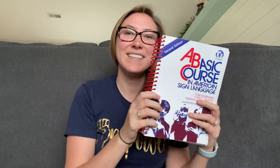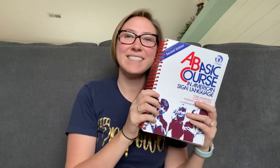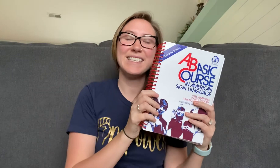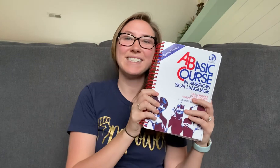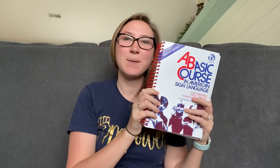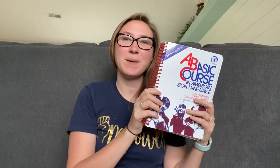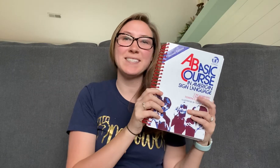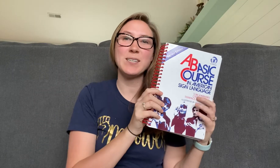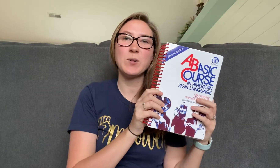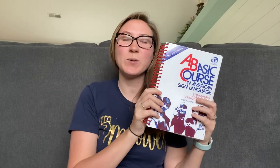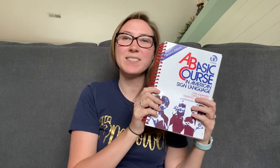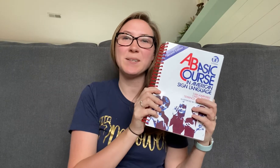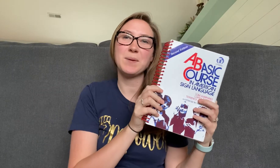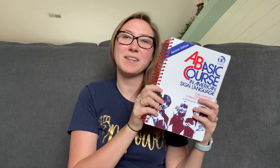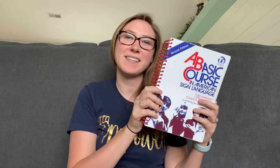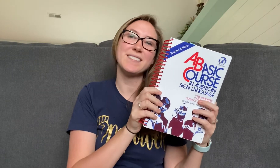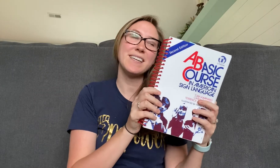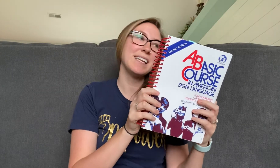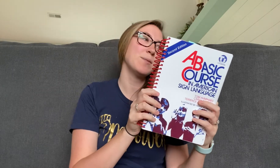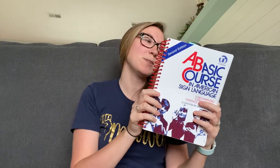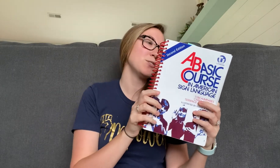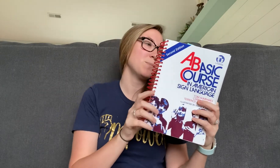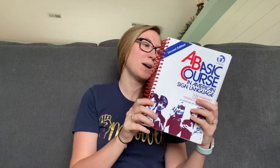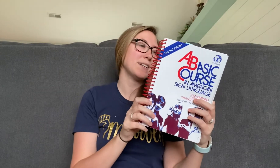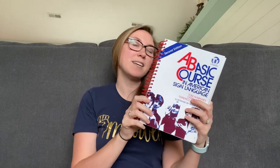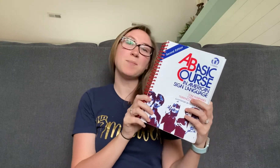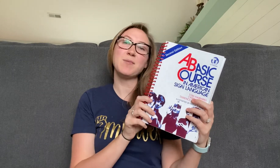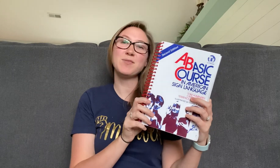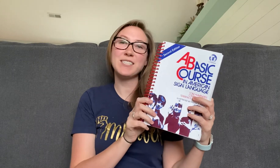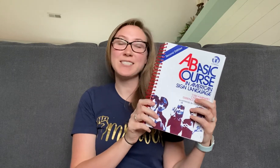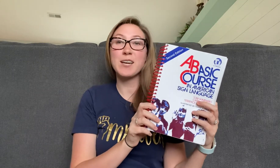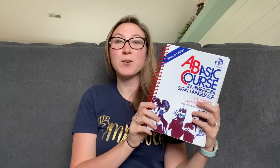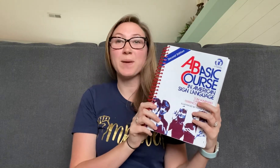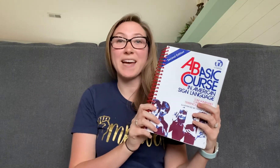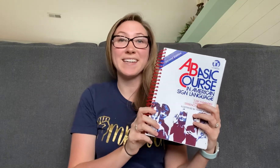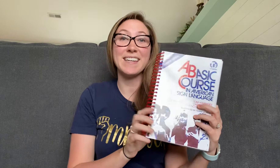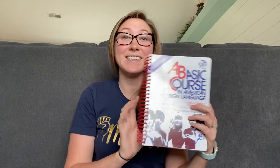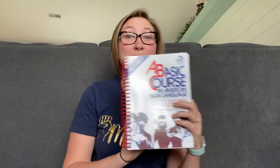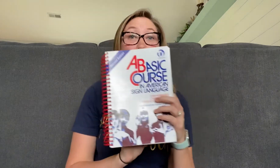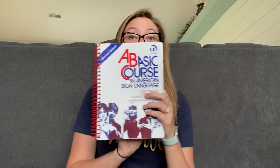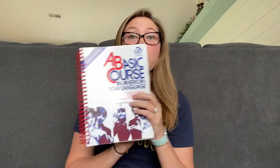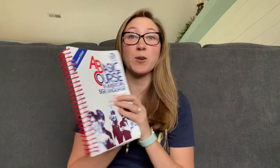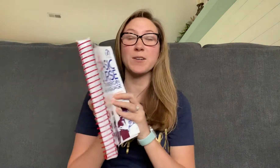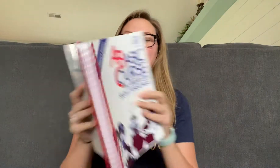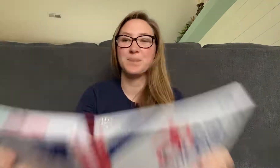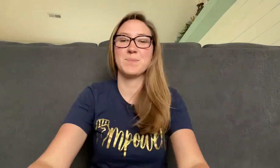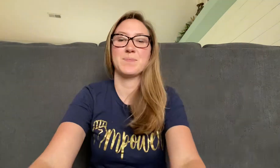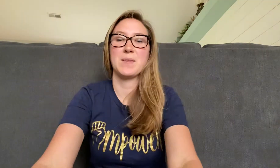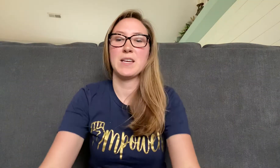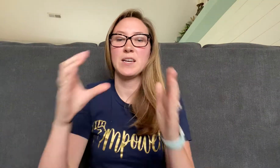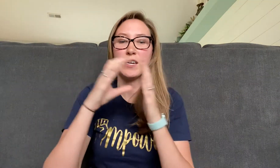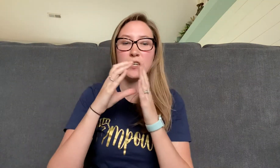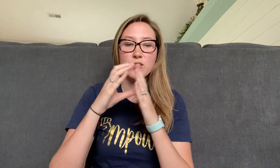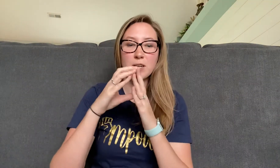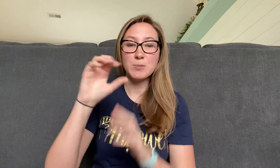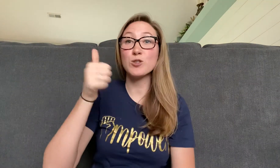This is a basic course in American Sign Language by Tom Humphreys, Carol Padden, and Terrence O'Rourke. Chapter